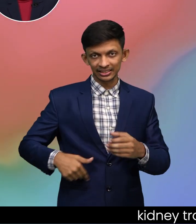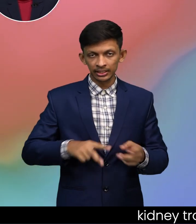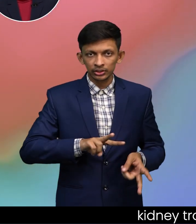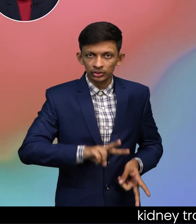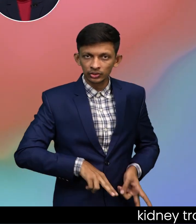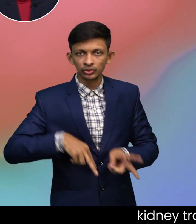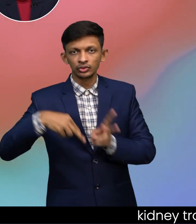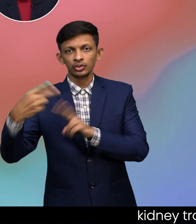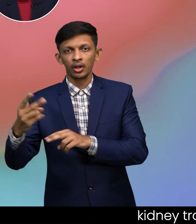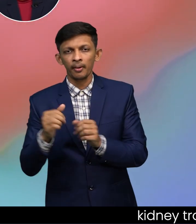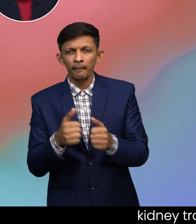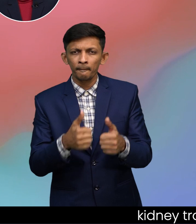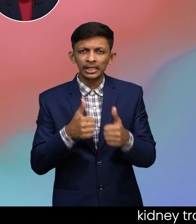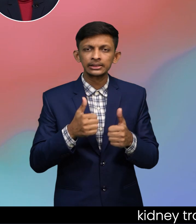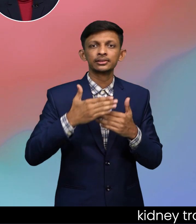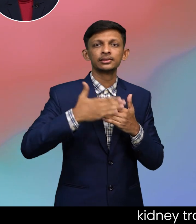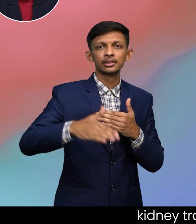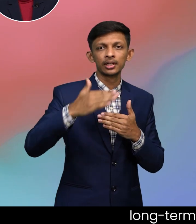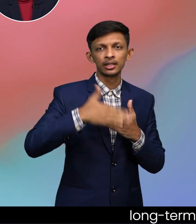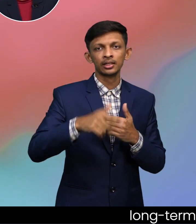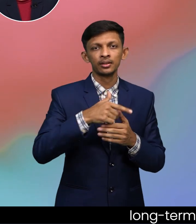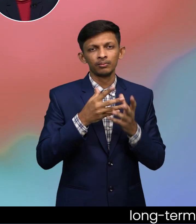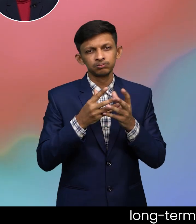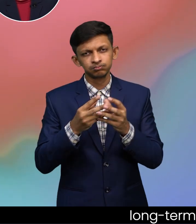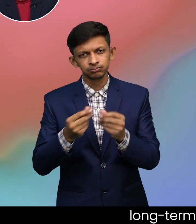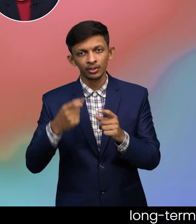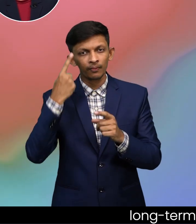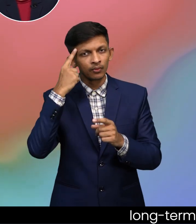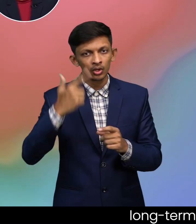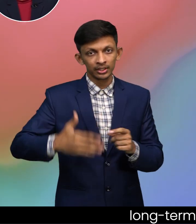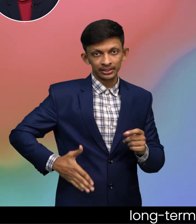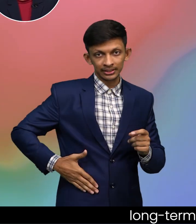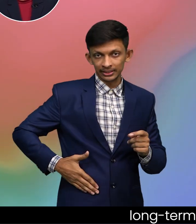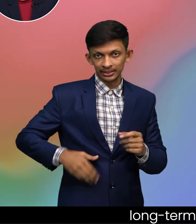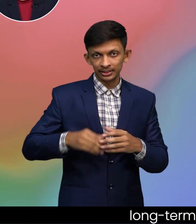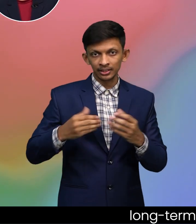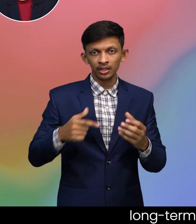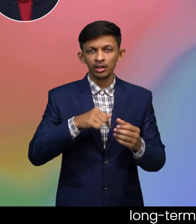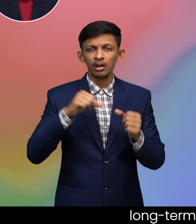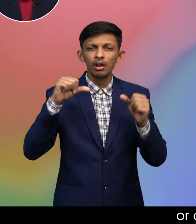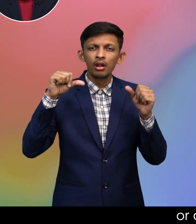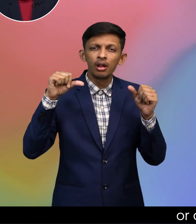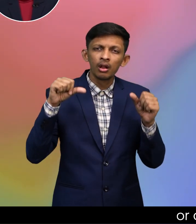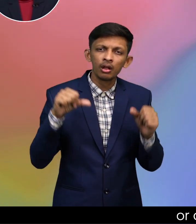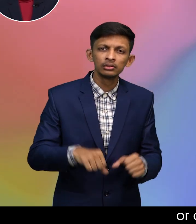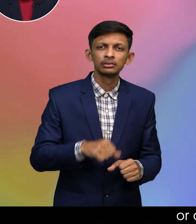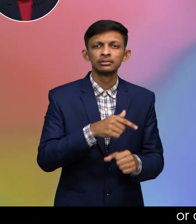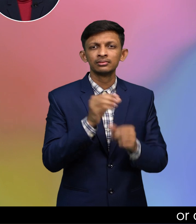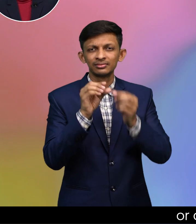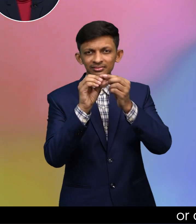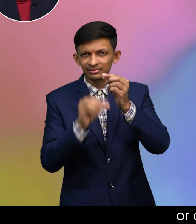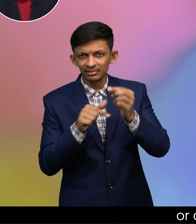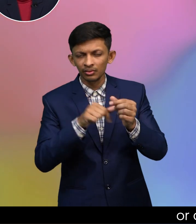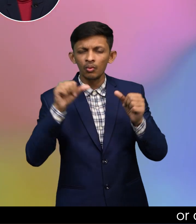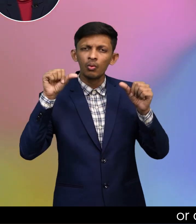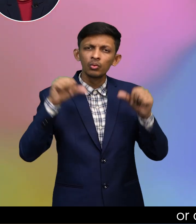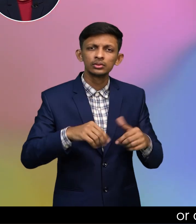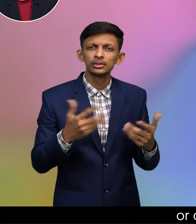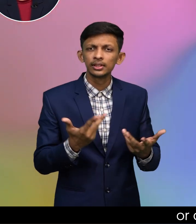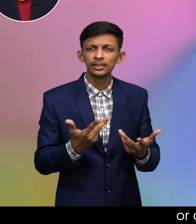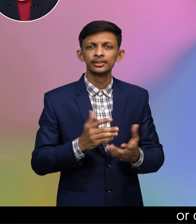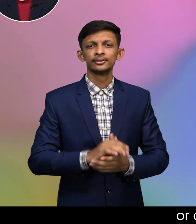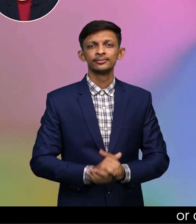This method has been used for thousands of uremic or kidney failure patients all